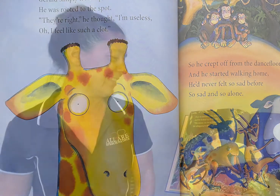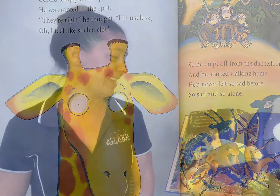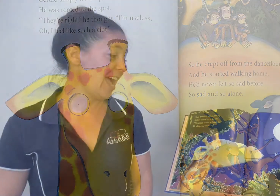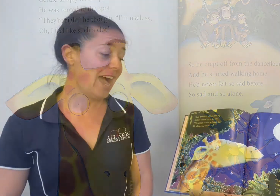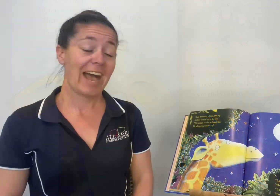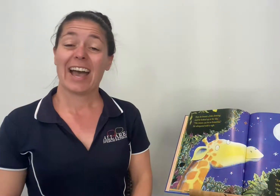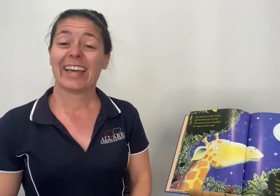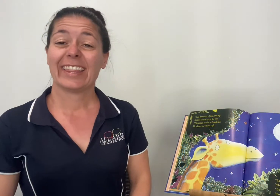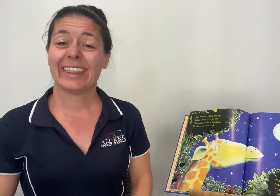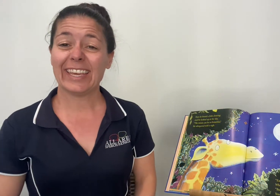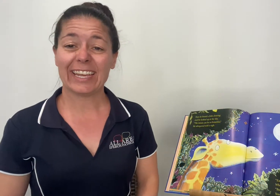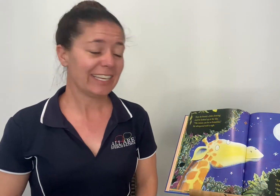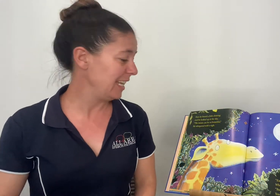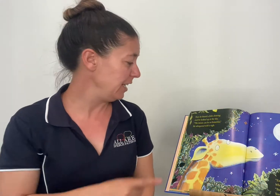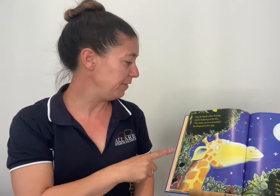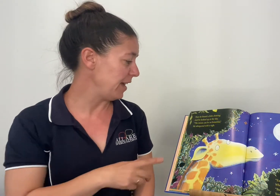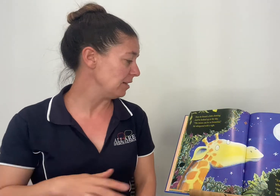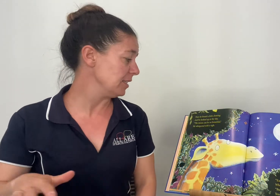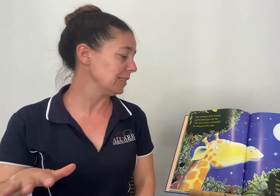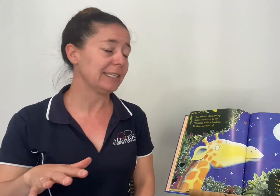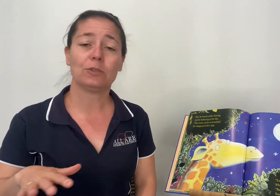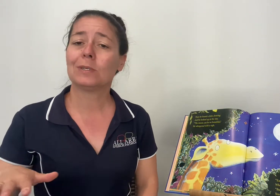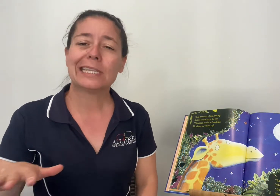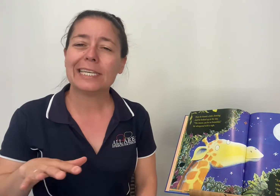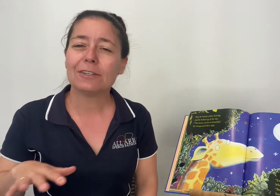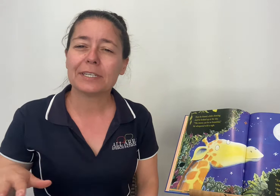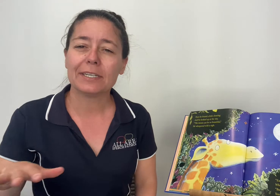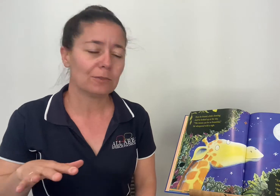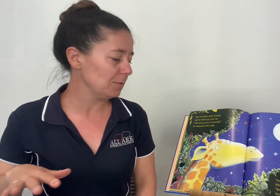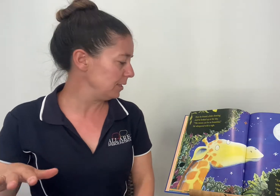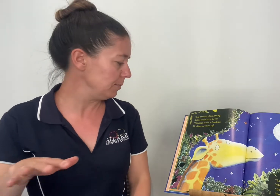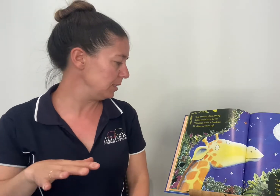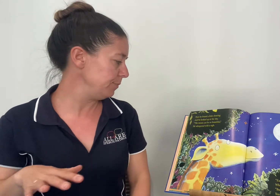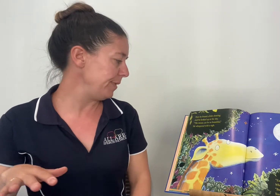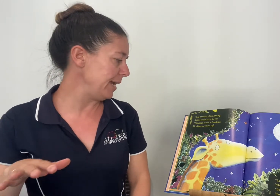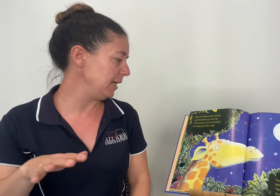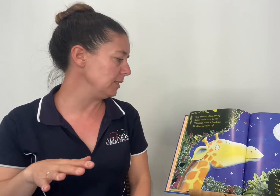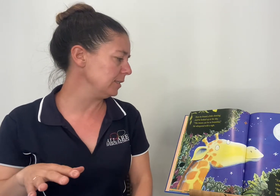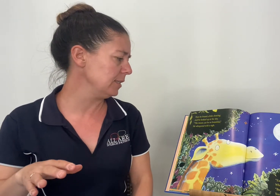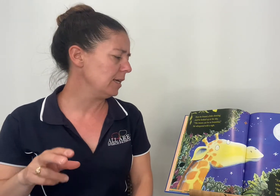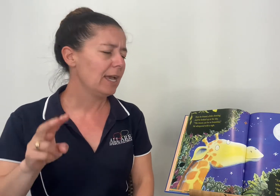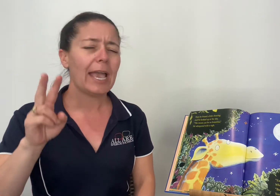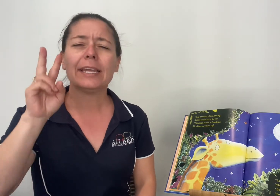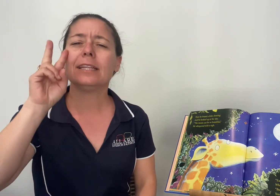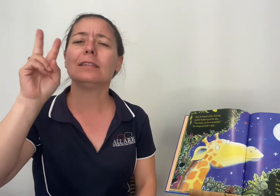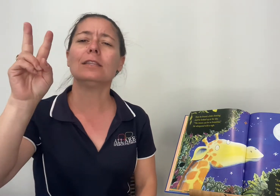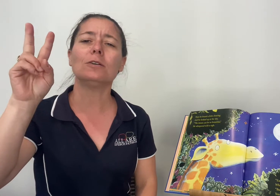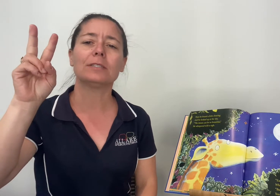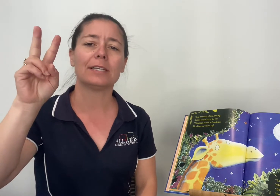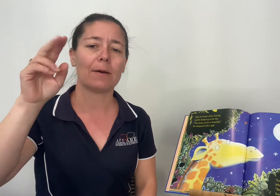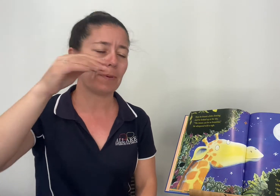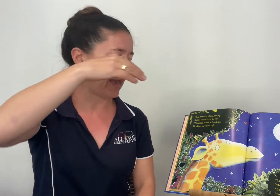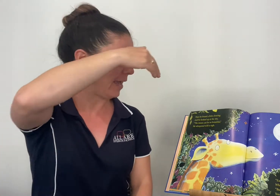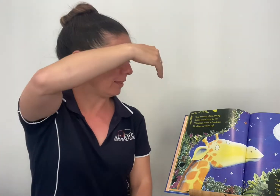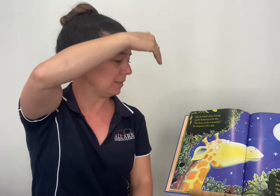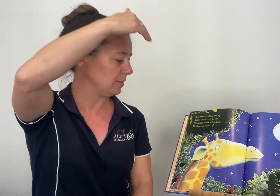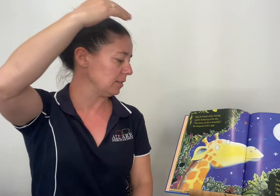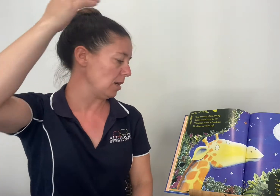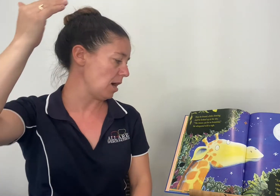Then he found a little clearing or some space and he looked up at the